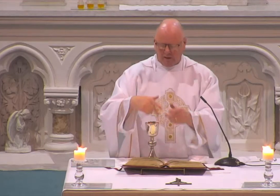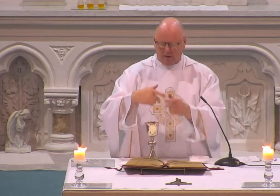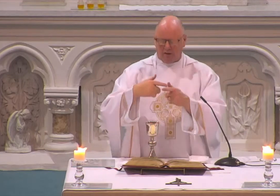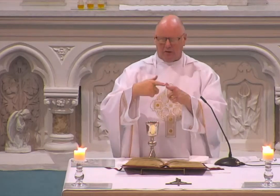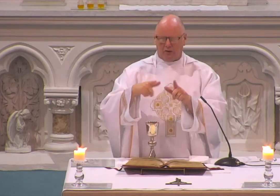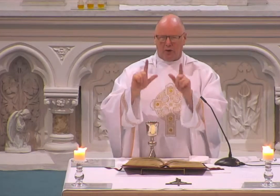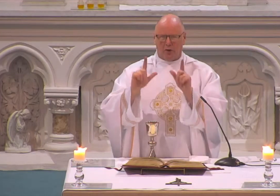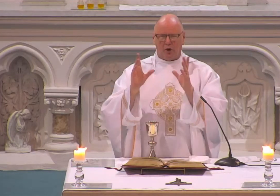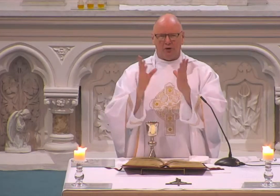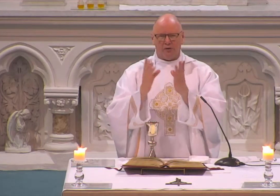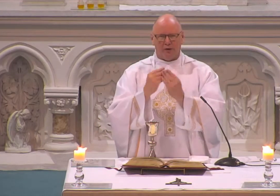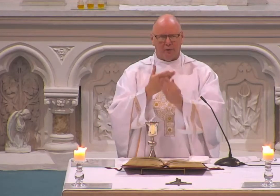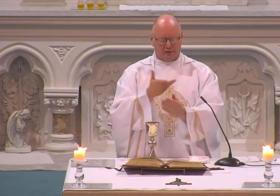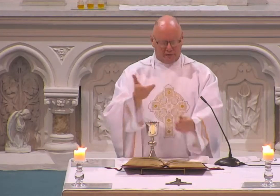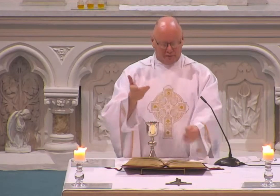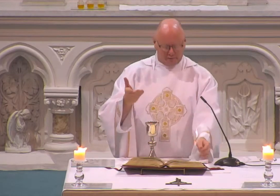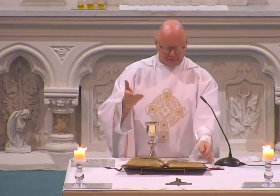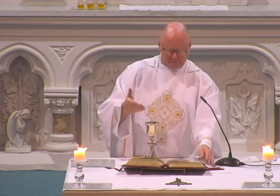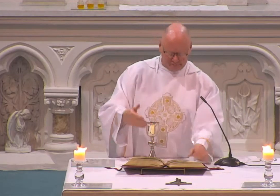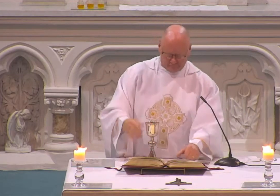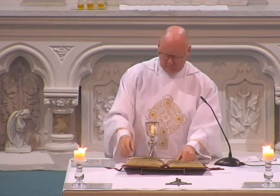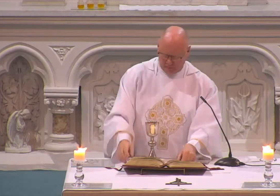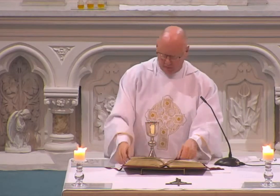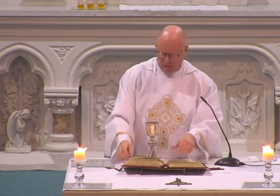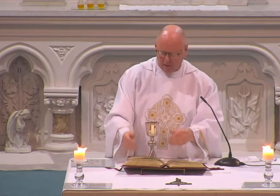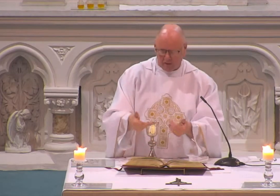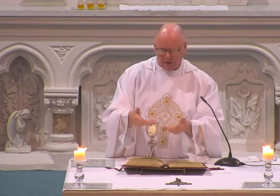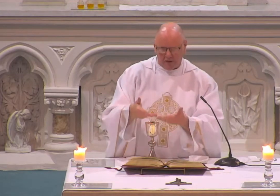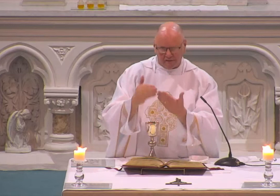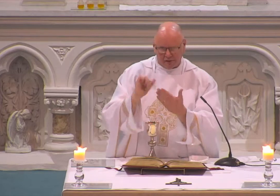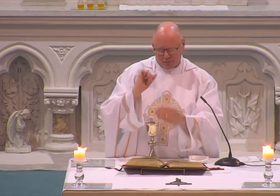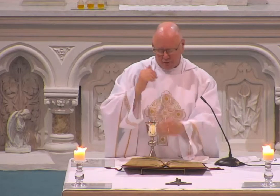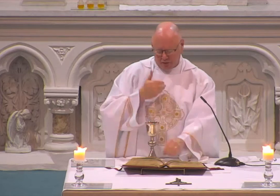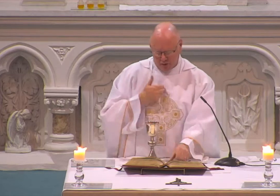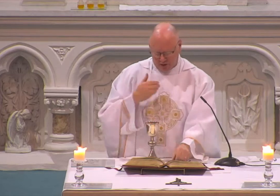The Lord be with you. Lift up your hearts.